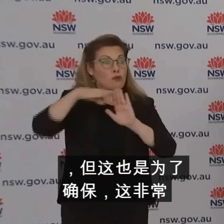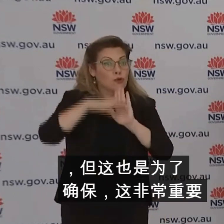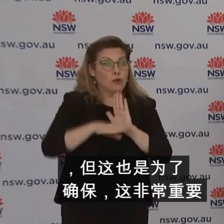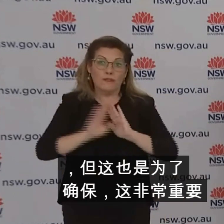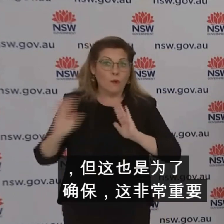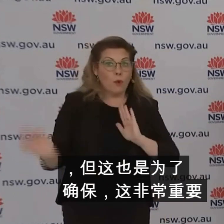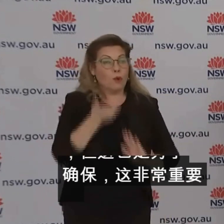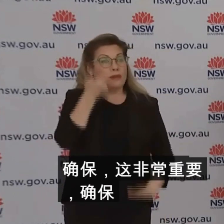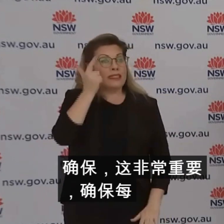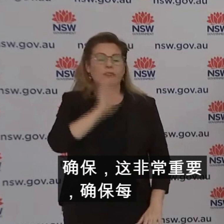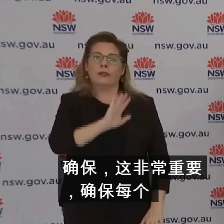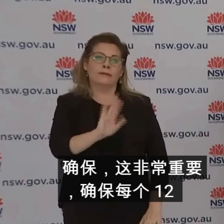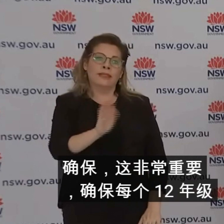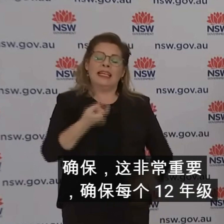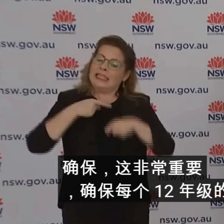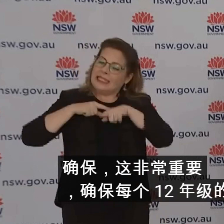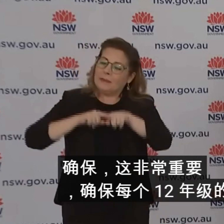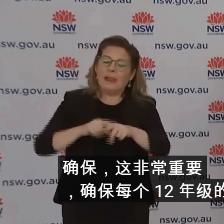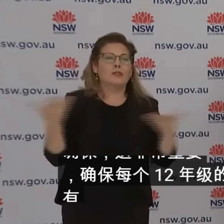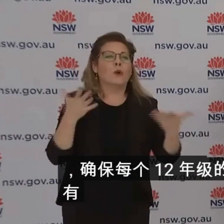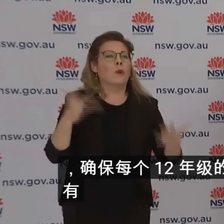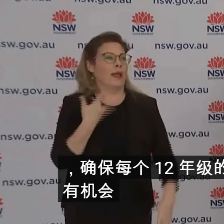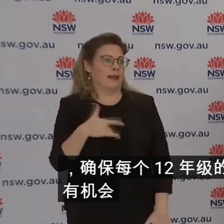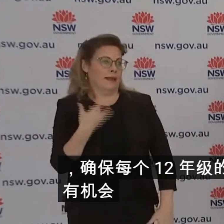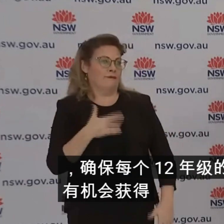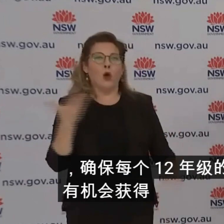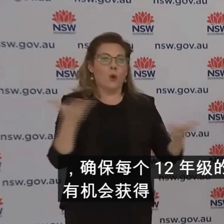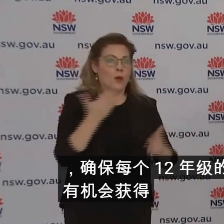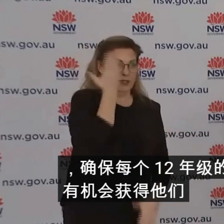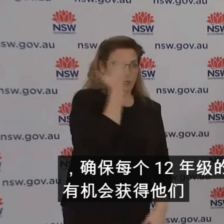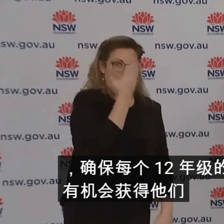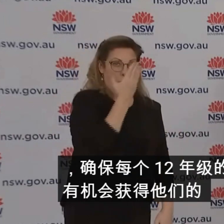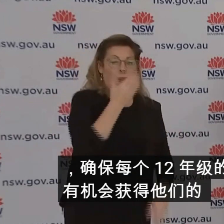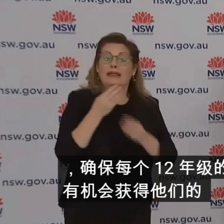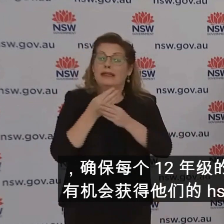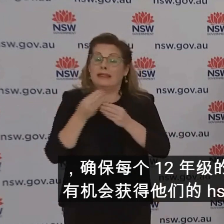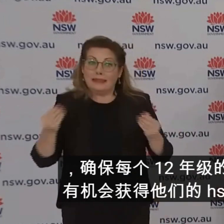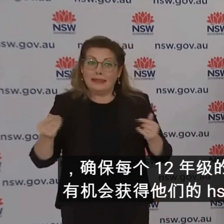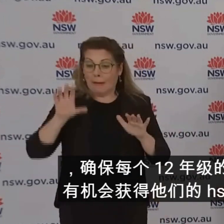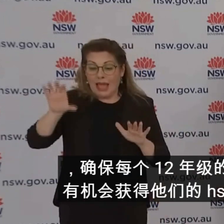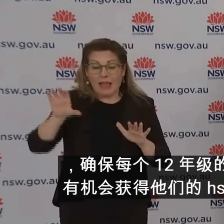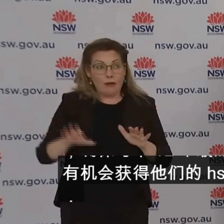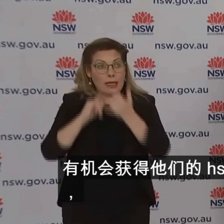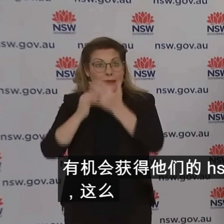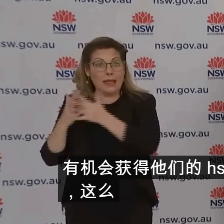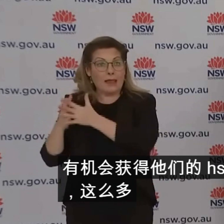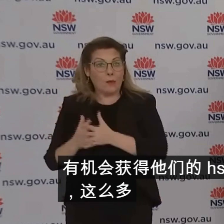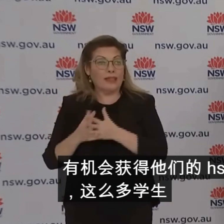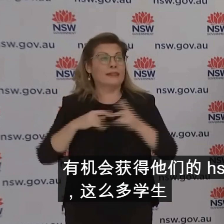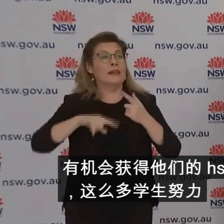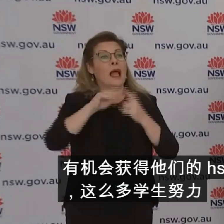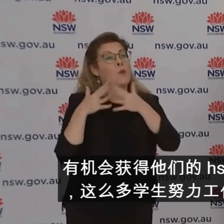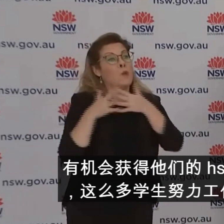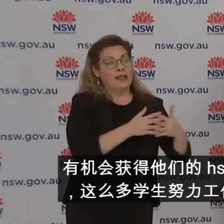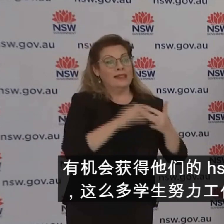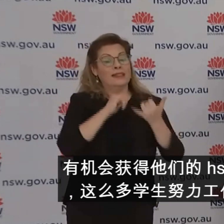this is really important, making sure that every Year 12 student has the opportunity to receive their HSC. And so many